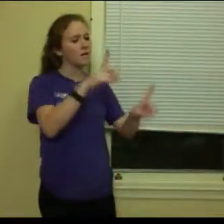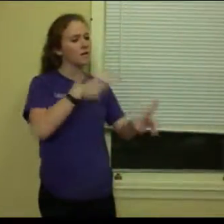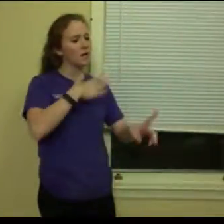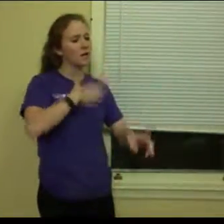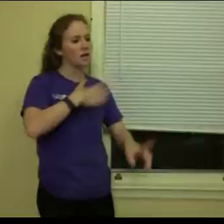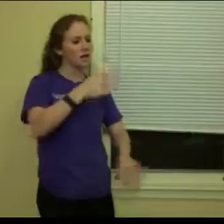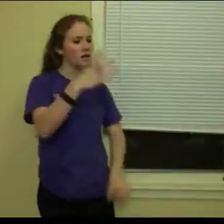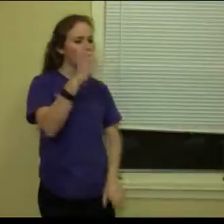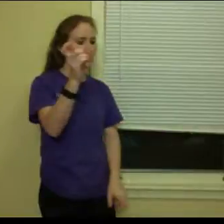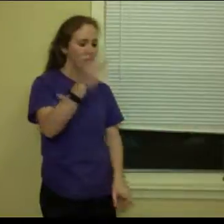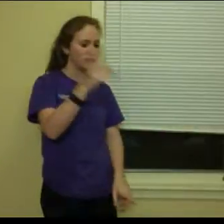Yes,